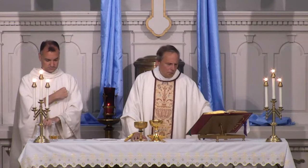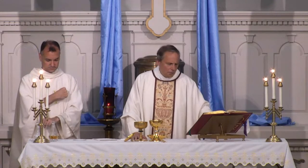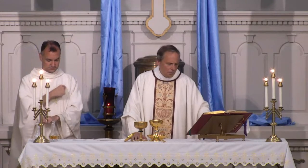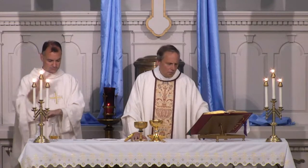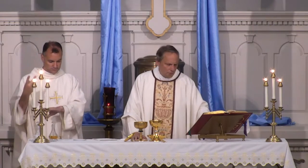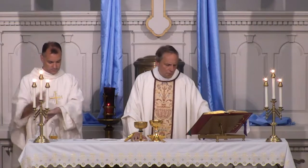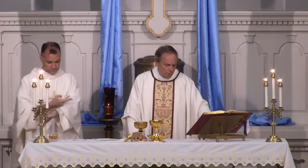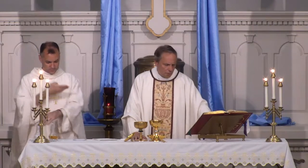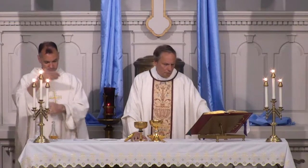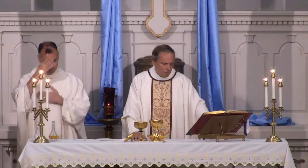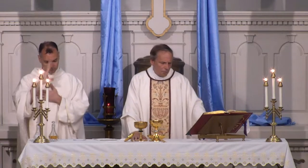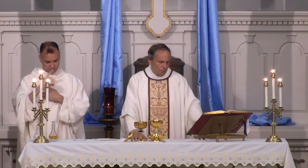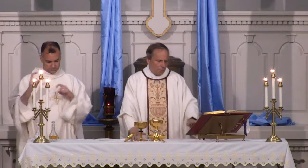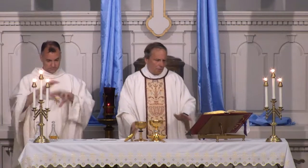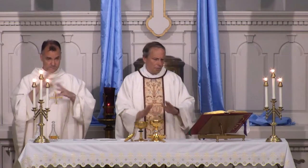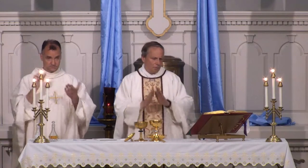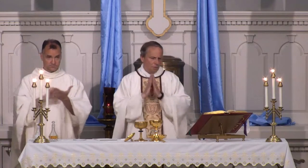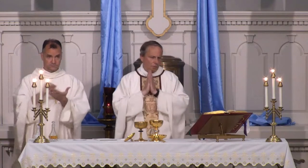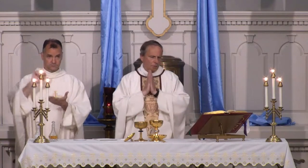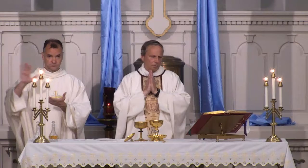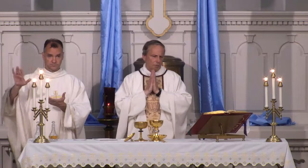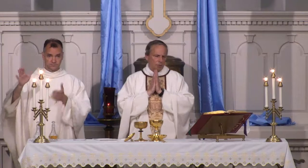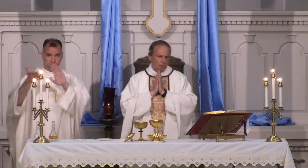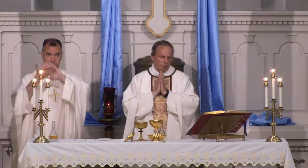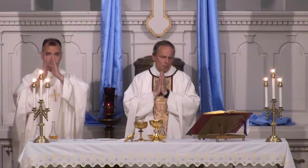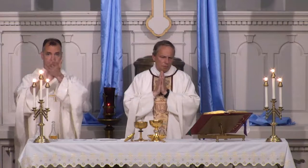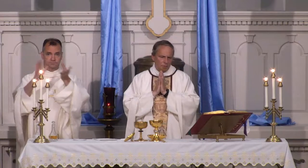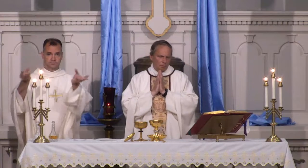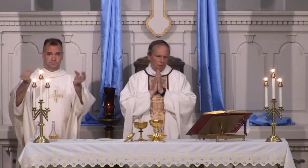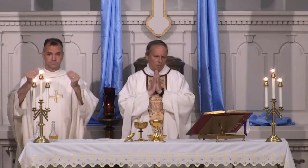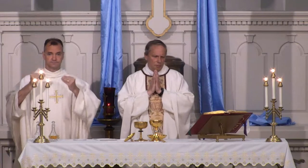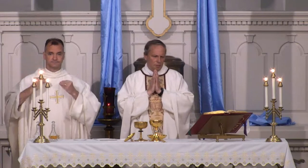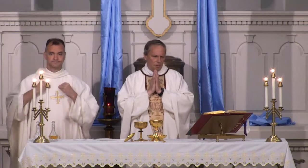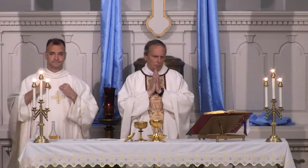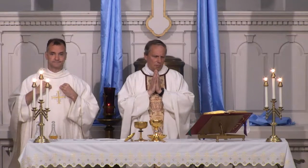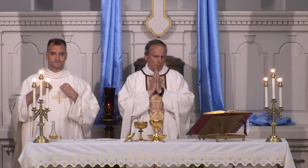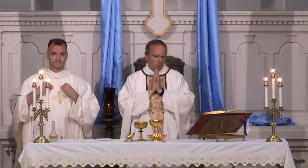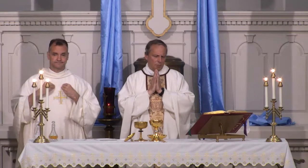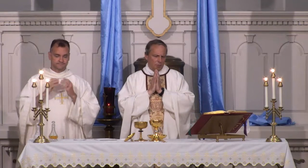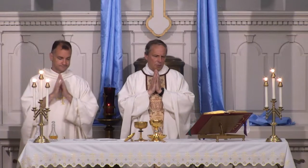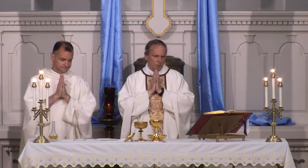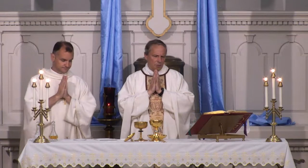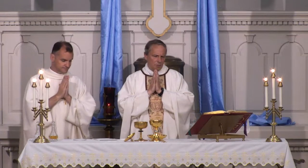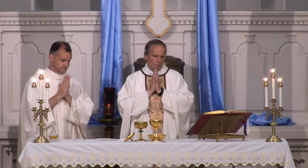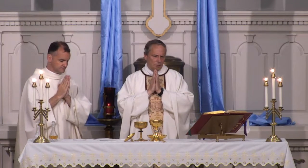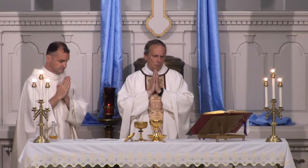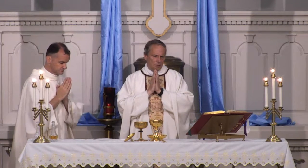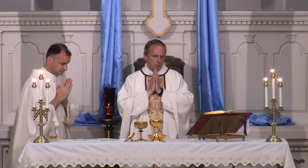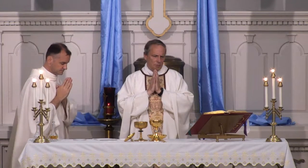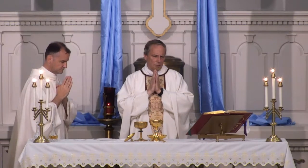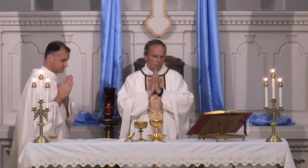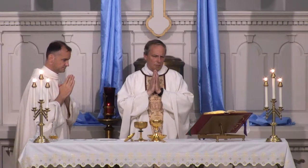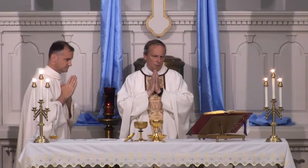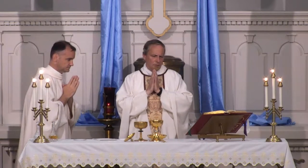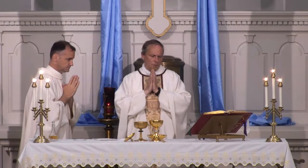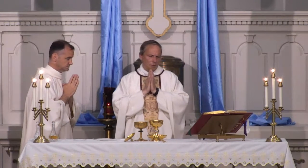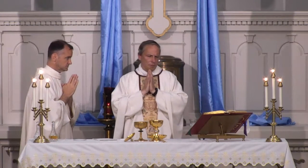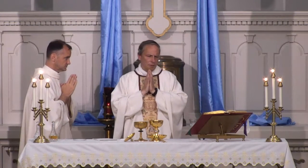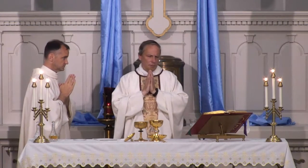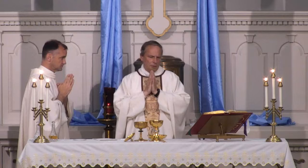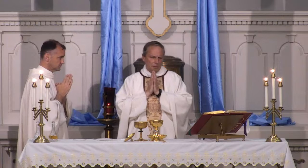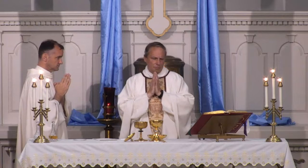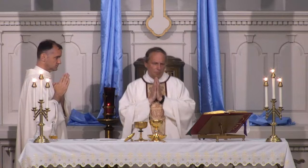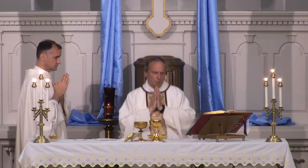of the world, have mercy on us. Lamb of God, you take away the sins of the world, grant us peace.